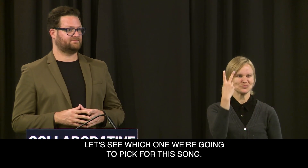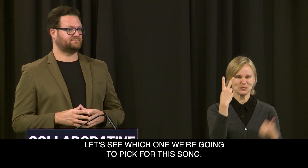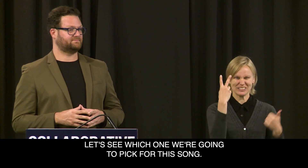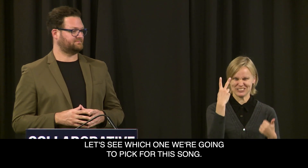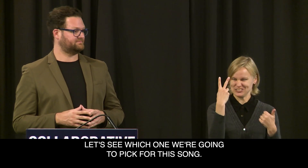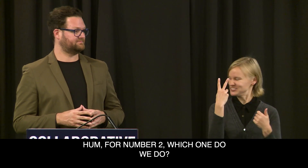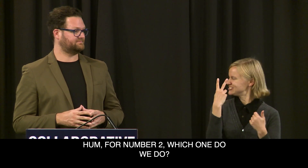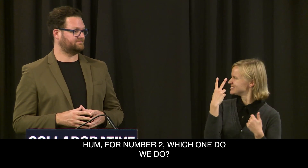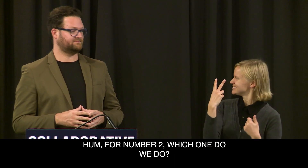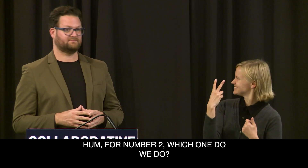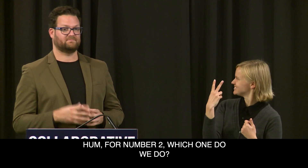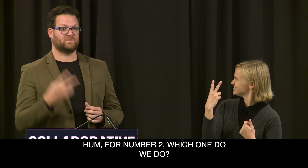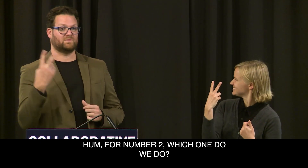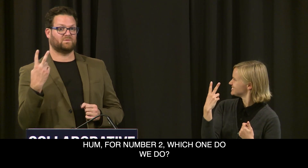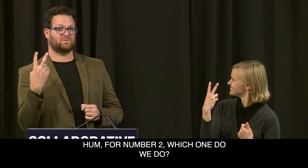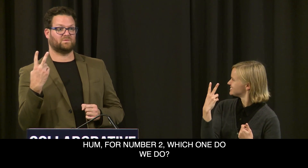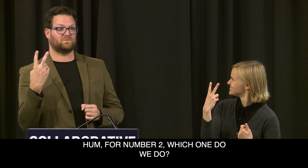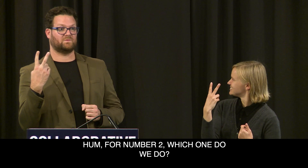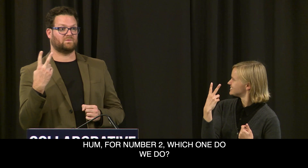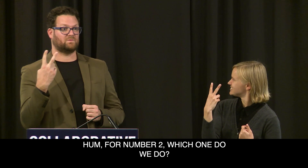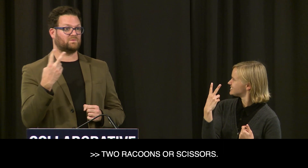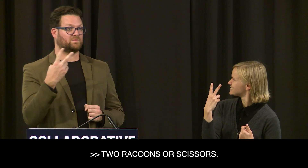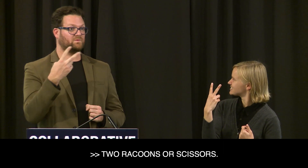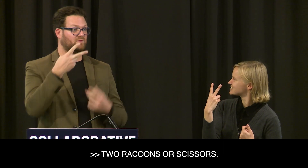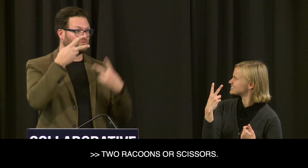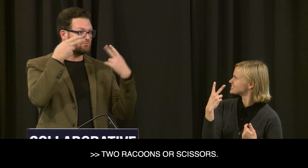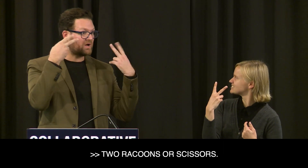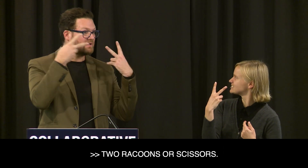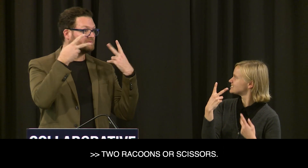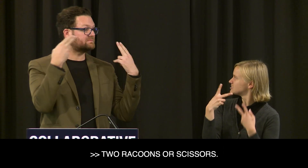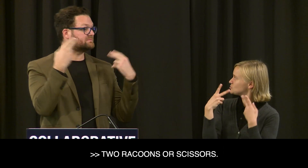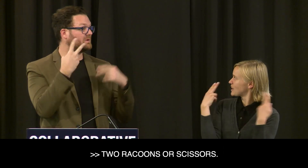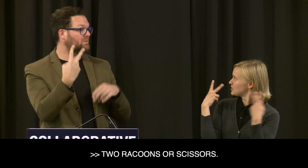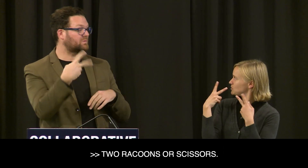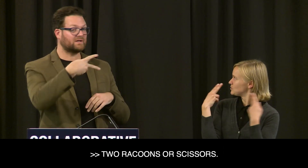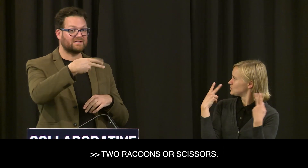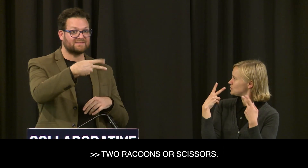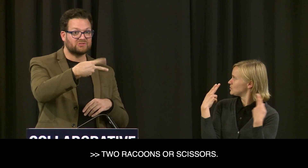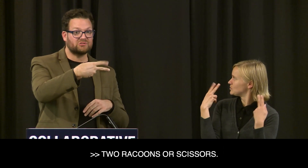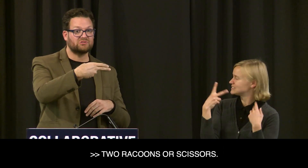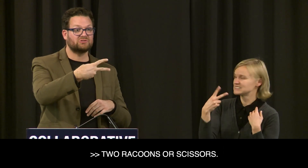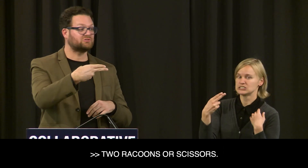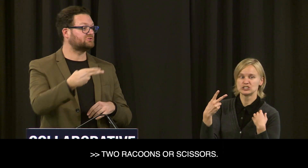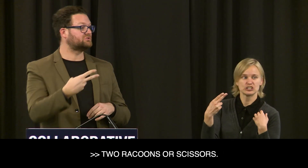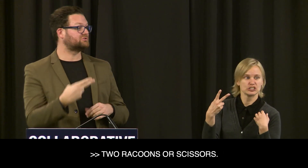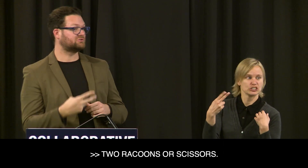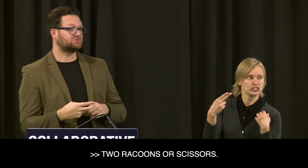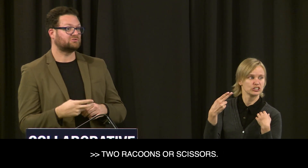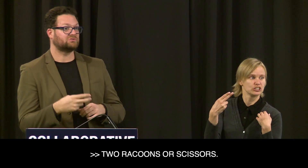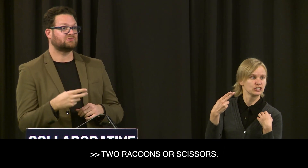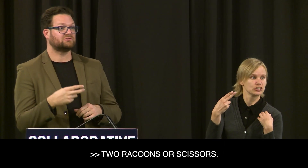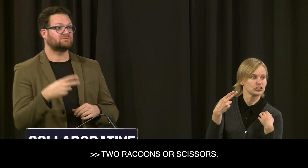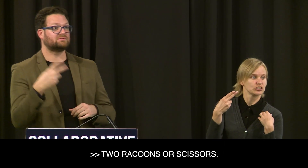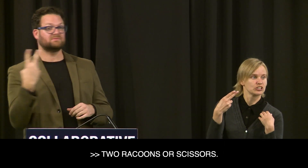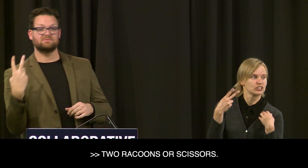song. For number 2, which one do we do? 2 Raccoons? raccoons or scissors.